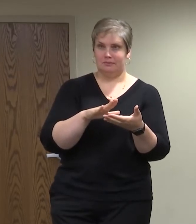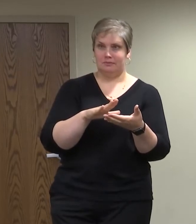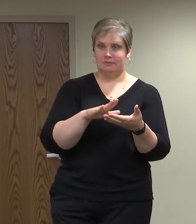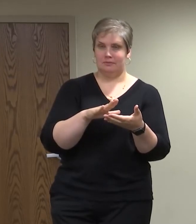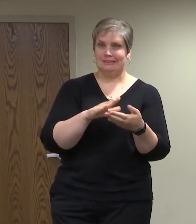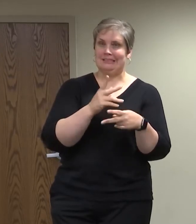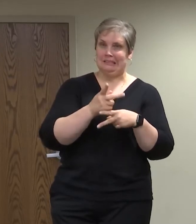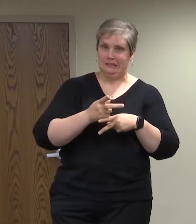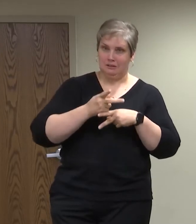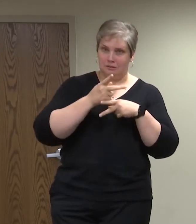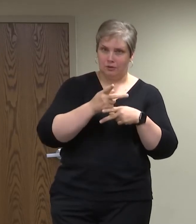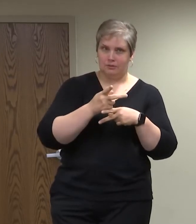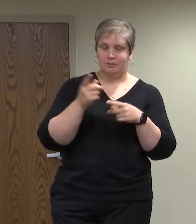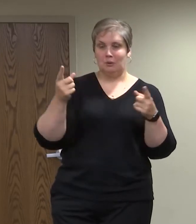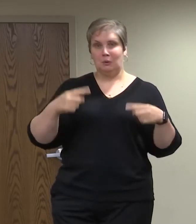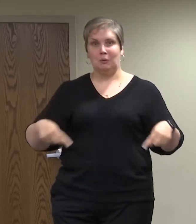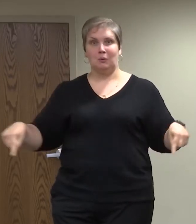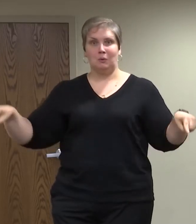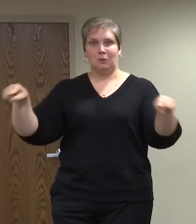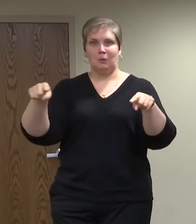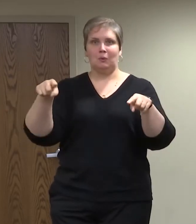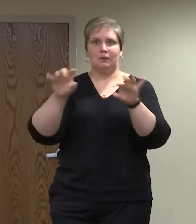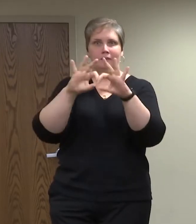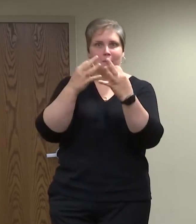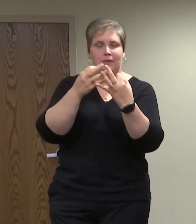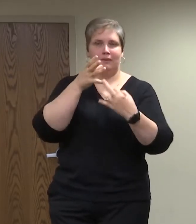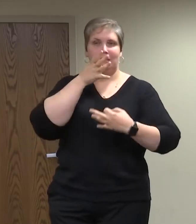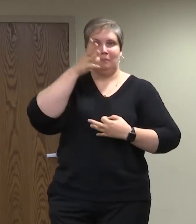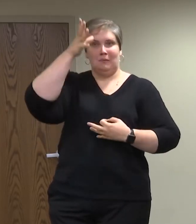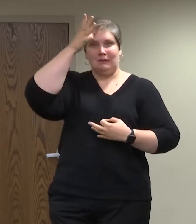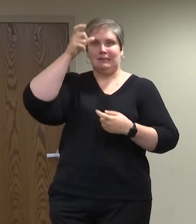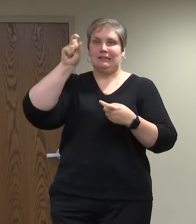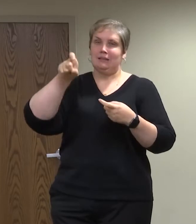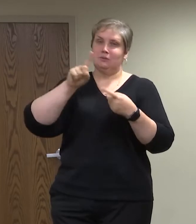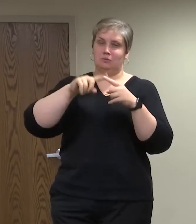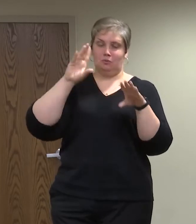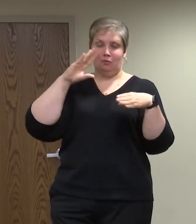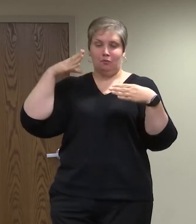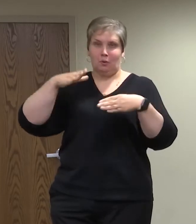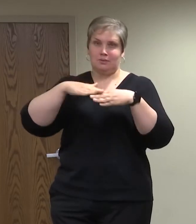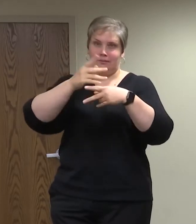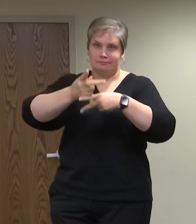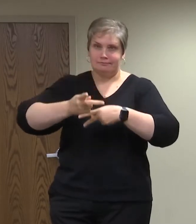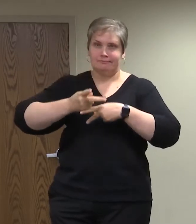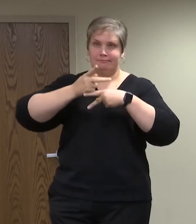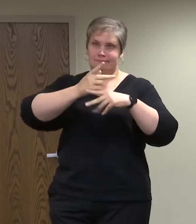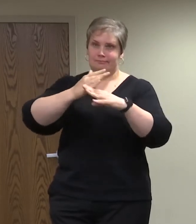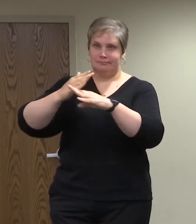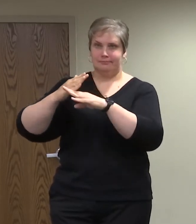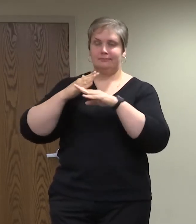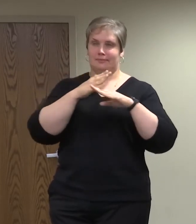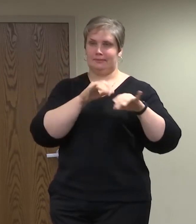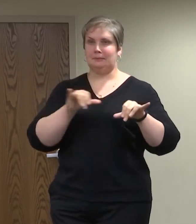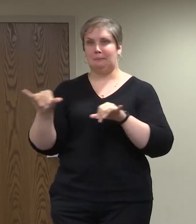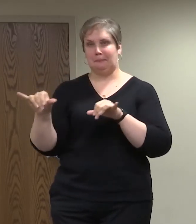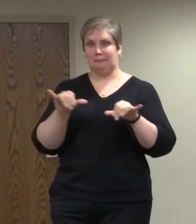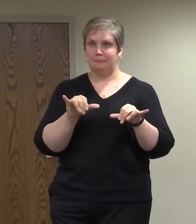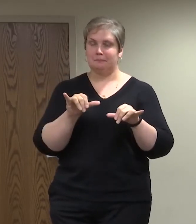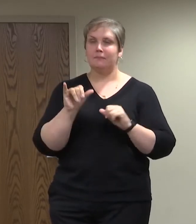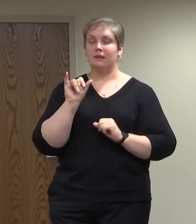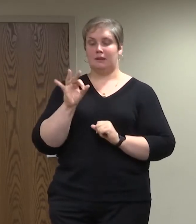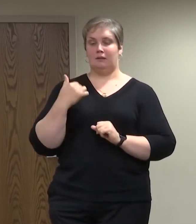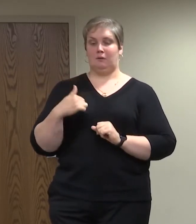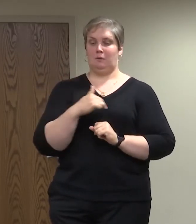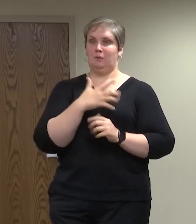to work on those outside activities. And we need to be intentional and thoughtful if we want to keep our